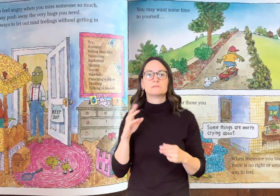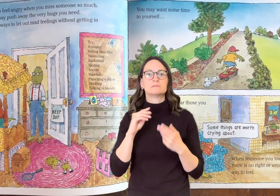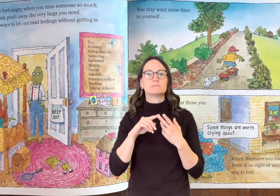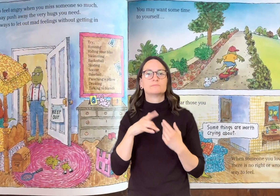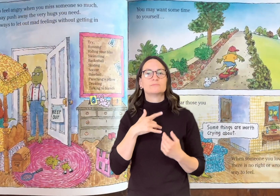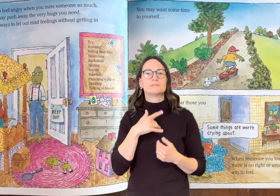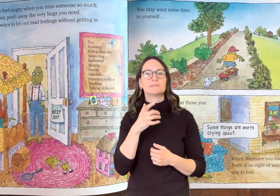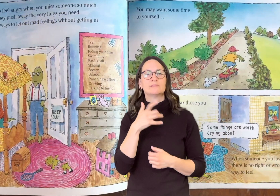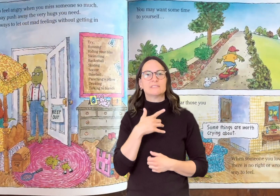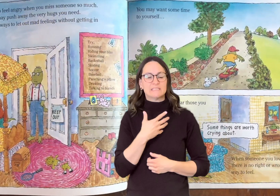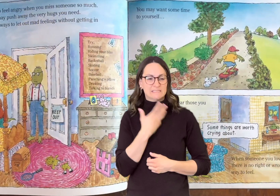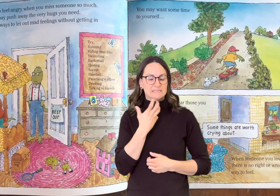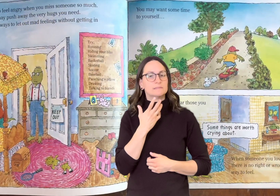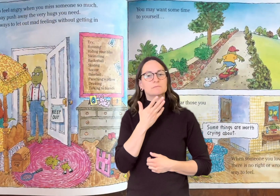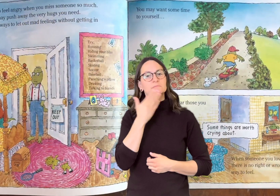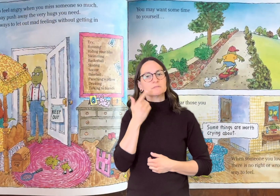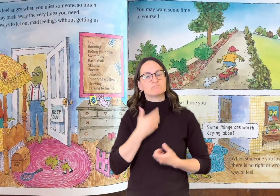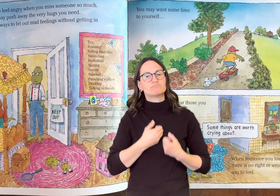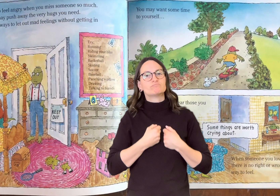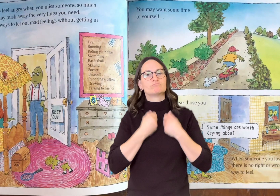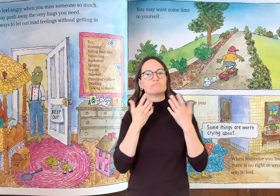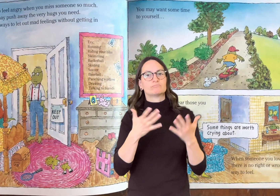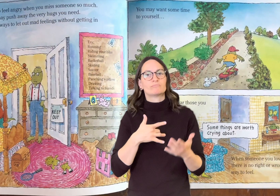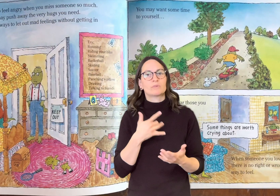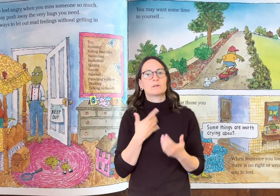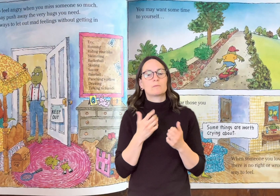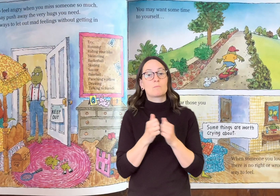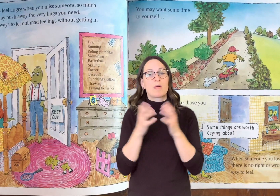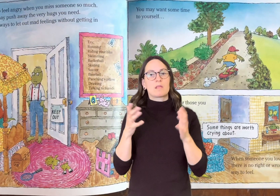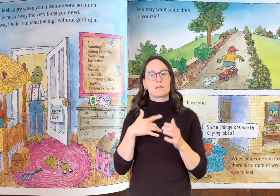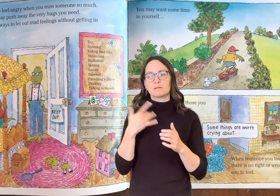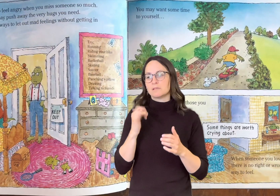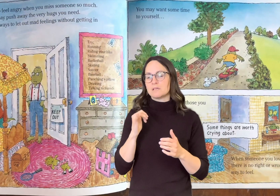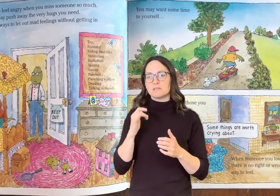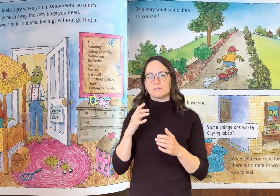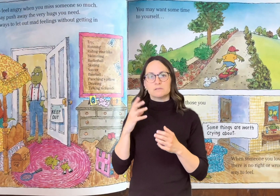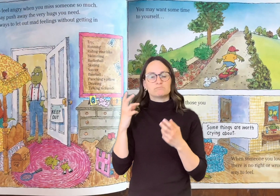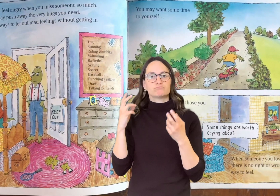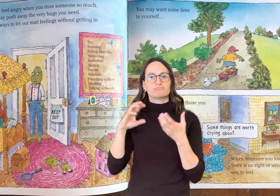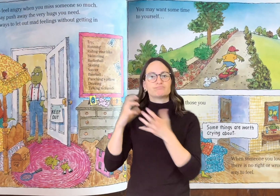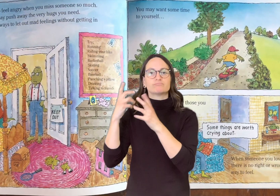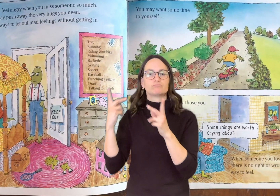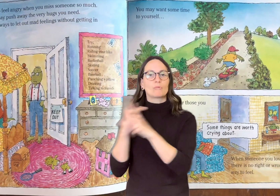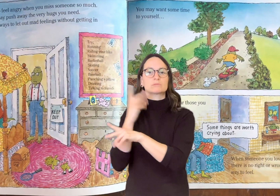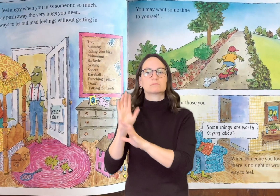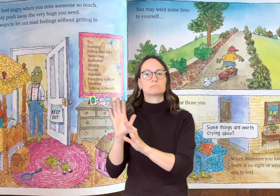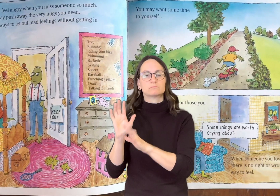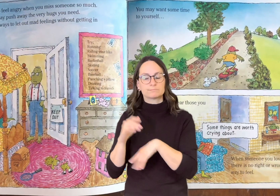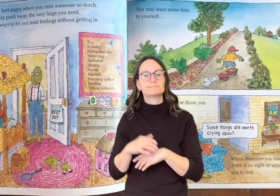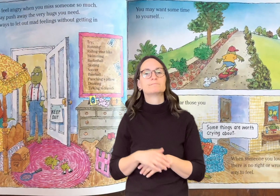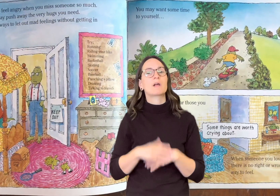need. There are lots of ways to let out mad feelings without getting in trouble.